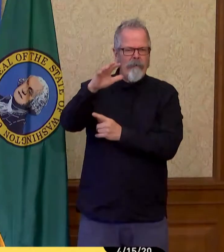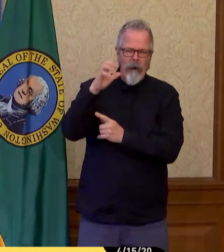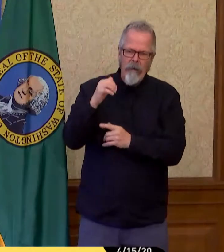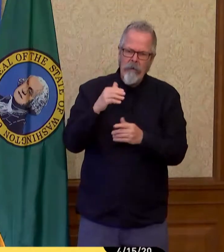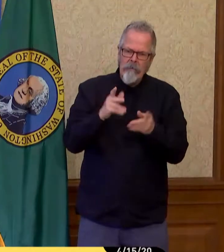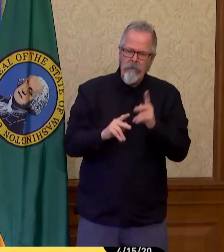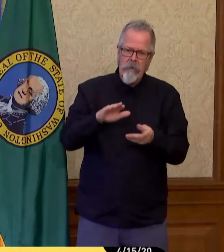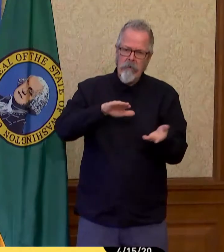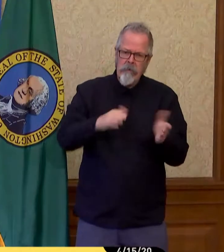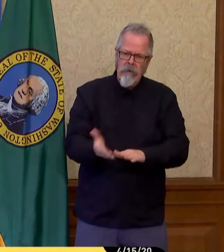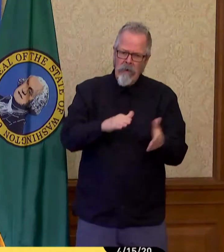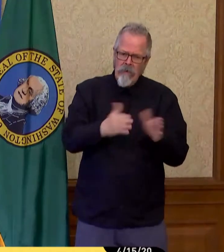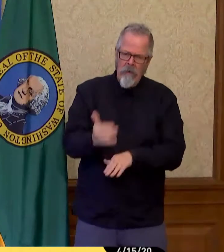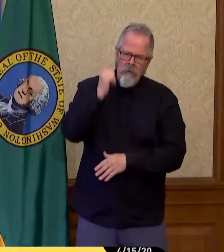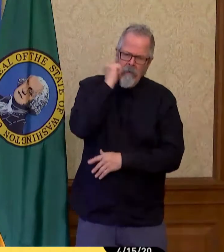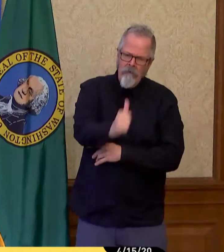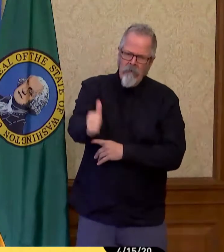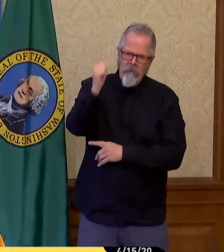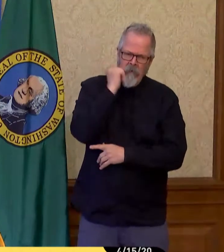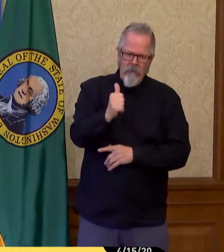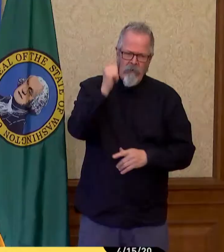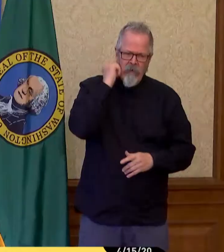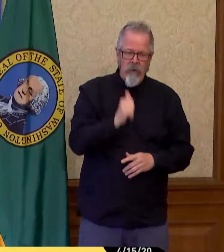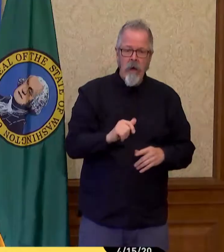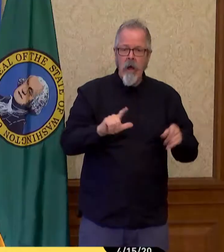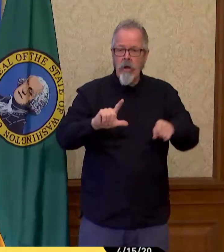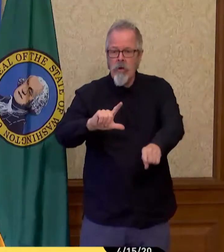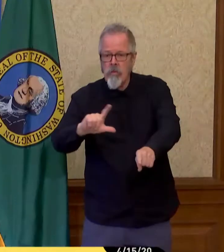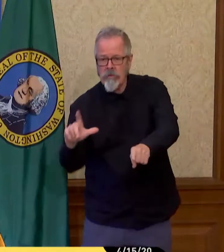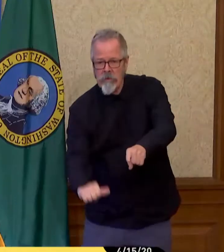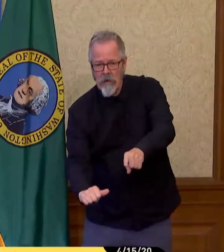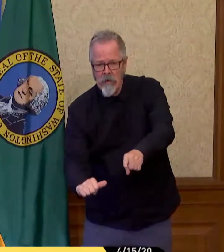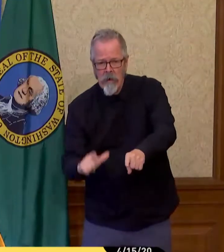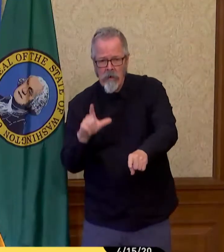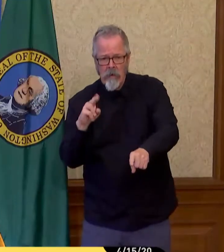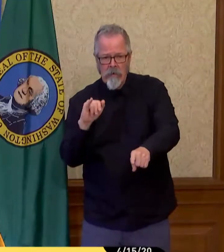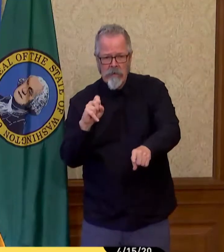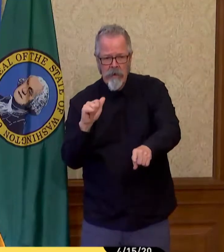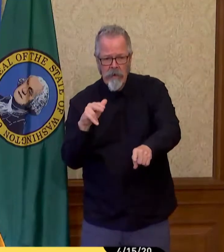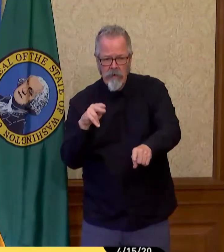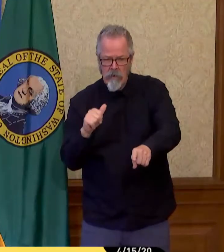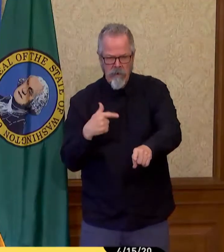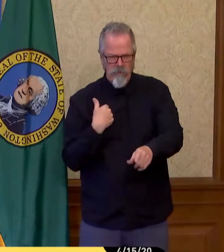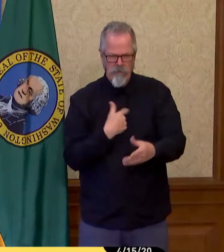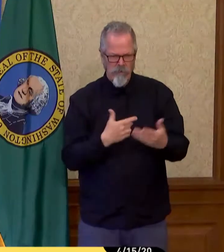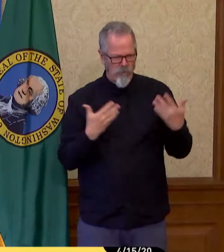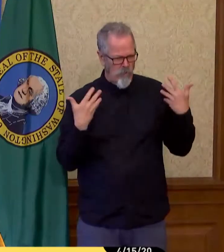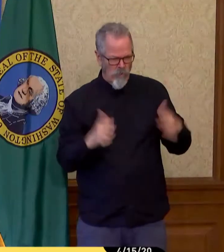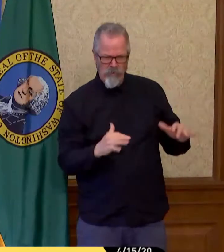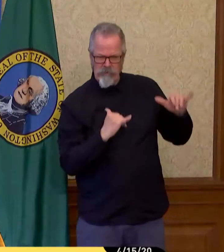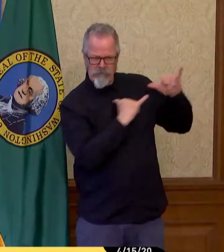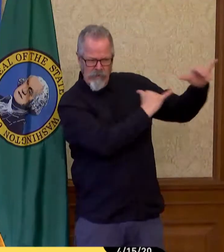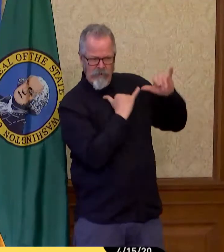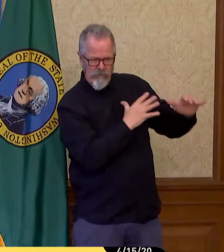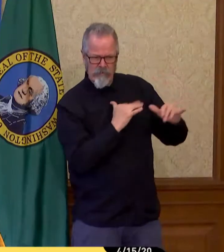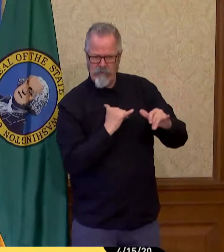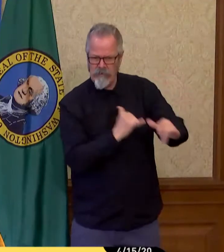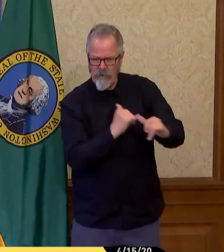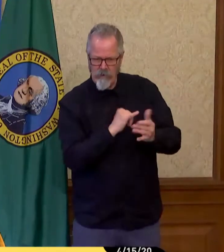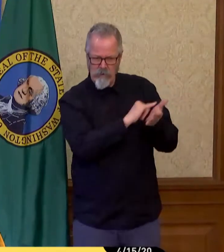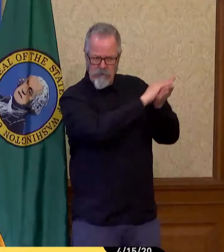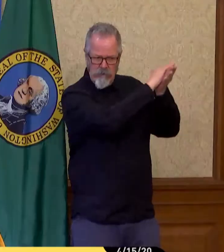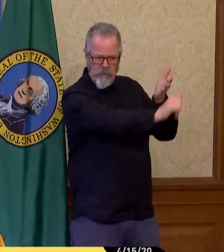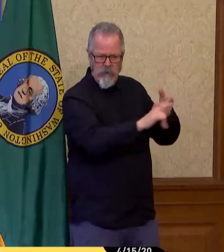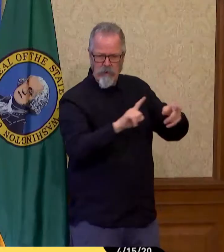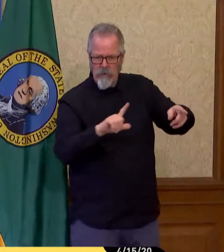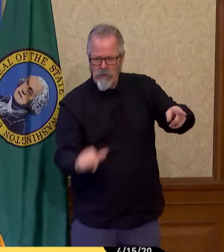infection. So it can be effective, it is effective, but it needs to continue if we are going to drive the numbers down to a